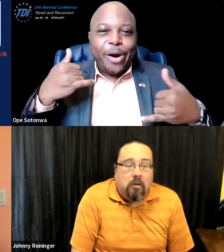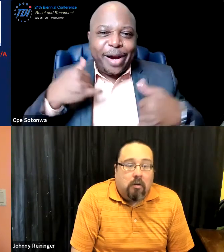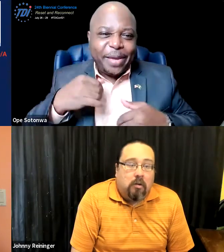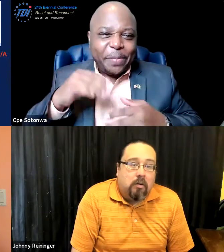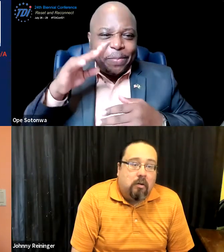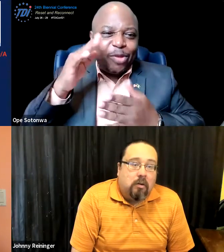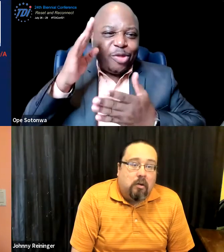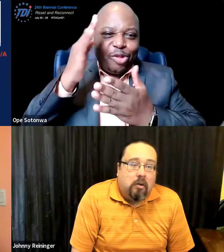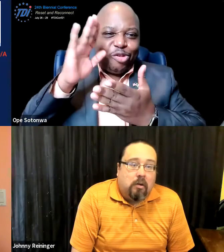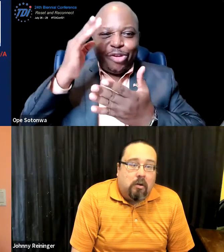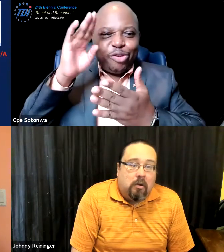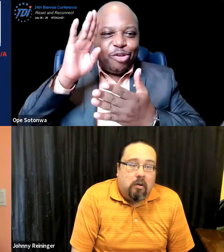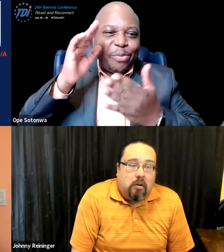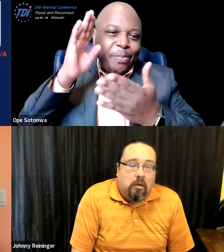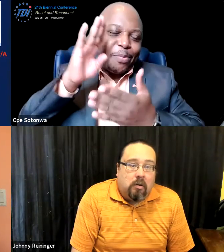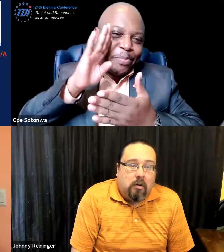I'm bald.